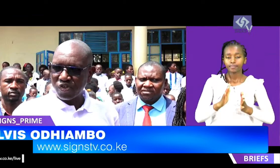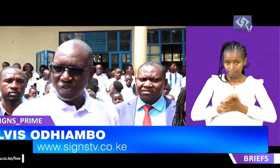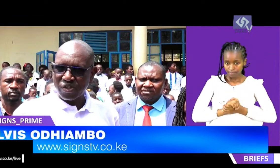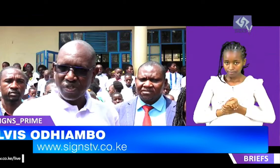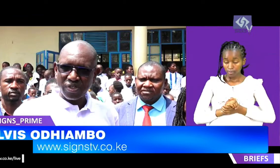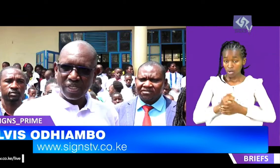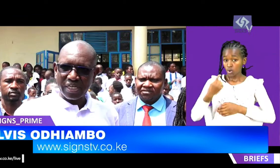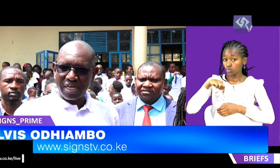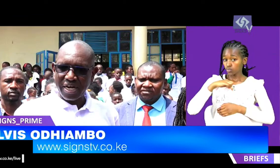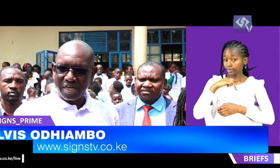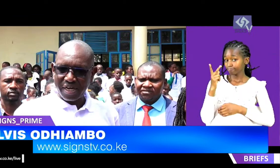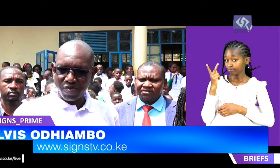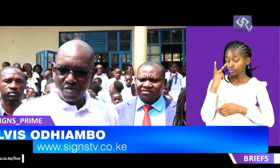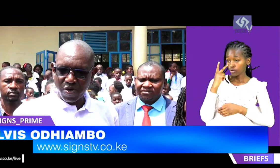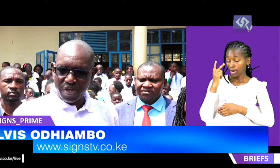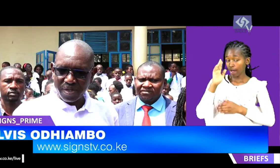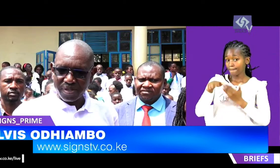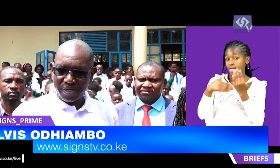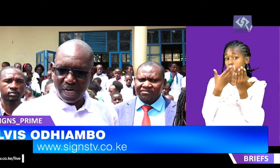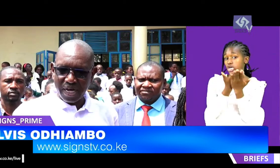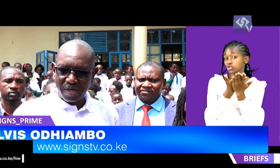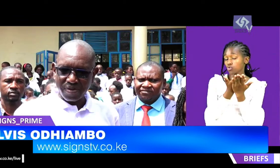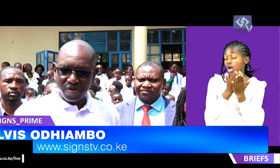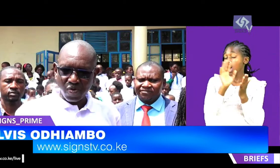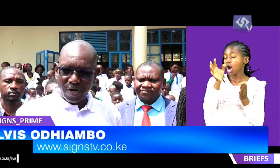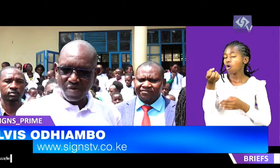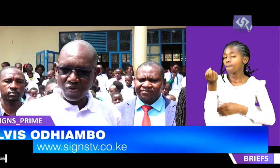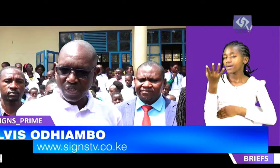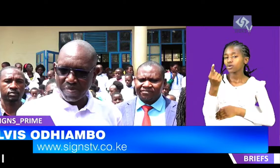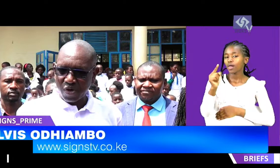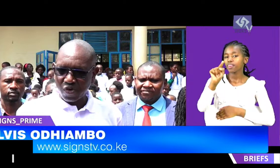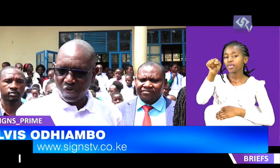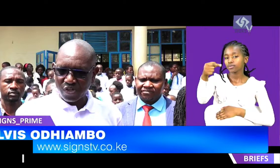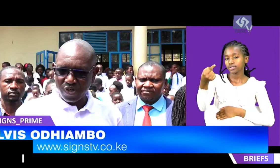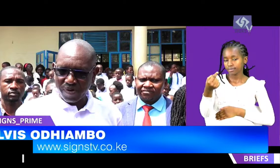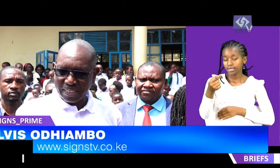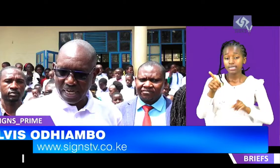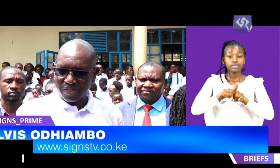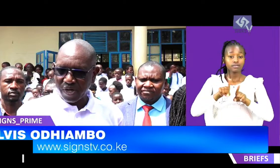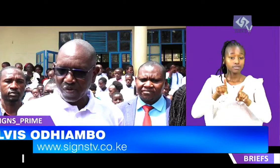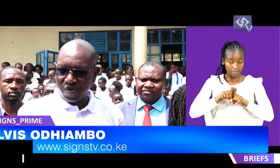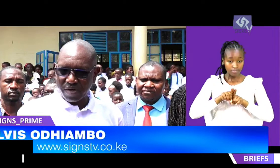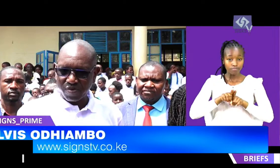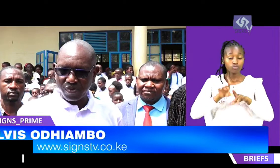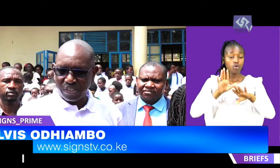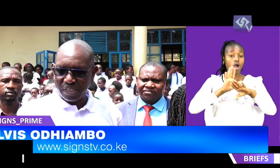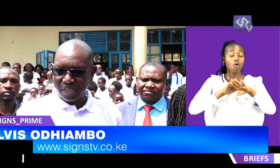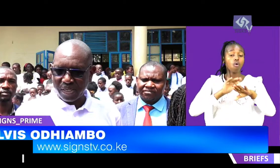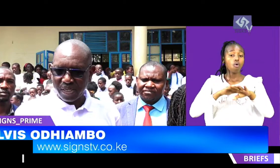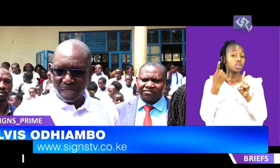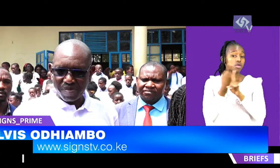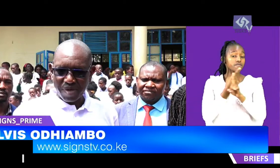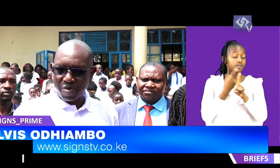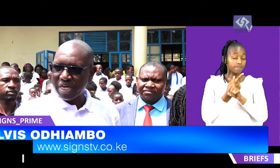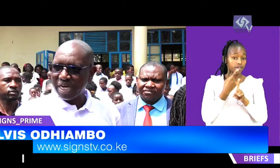applications kadri ya 1,000 na wanafunzi ambao tulikuwa tunawahitaji walikuwa wanafunzi